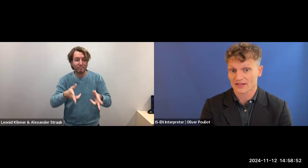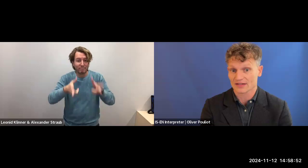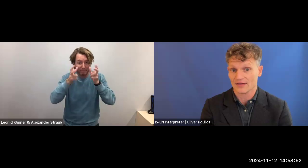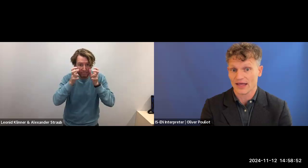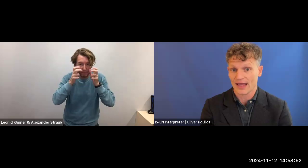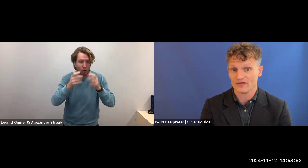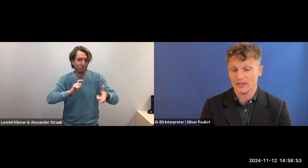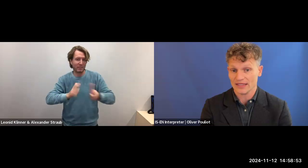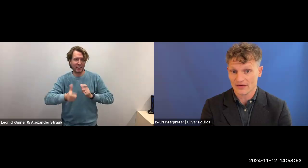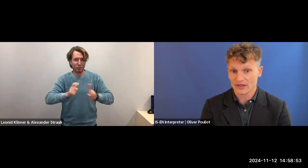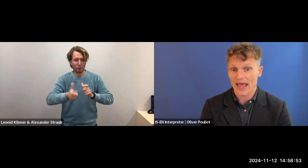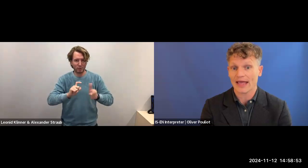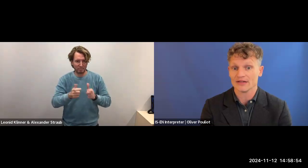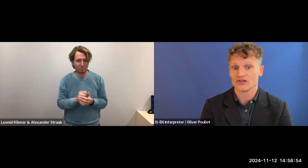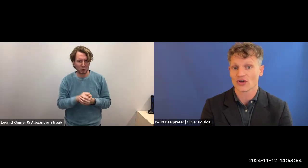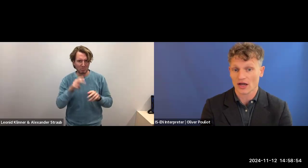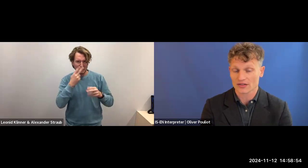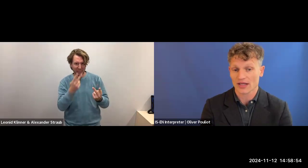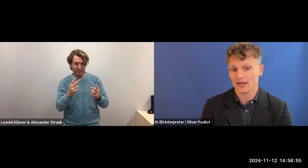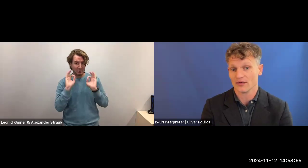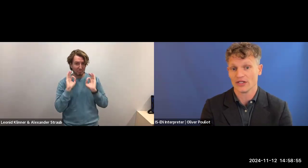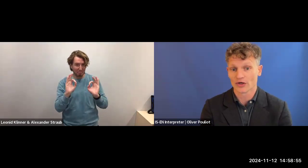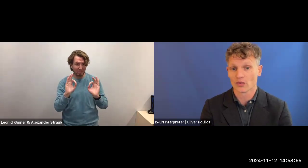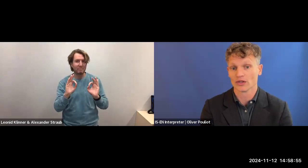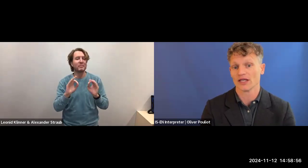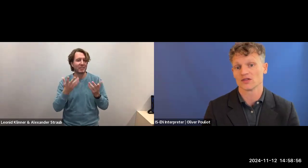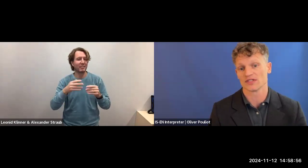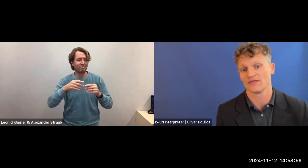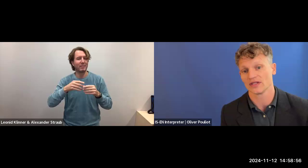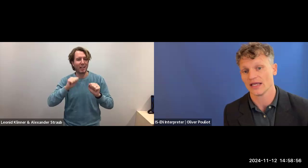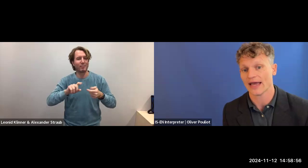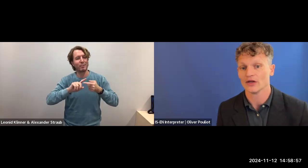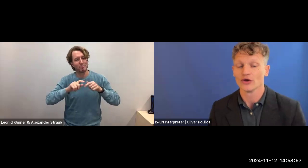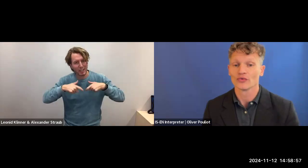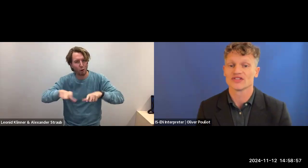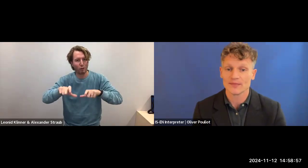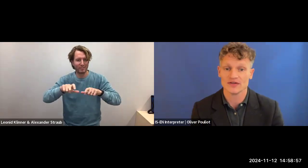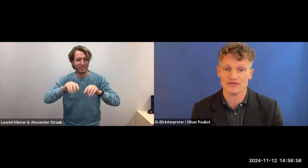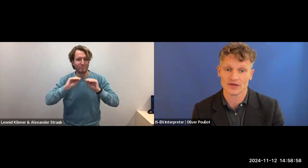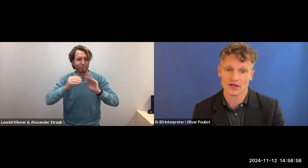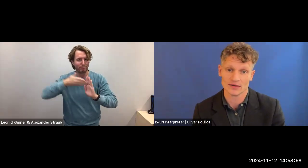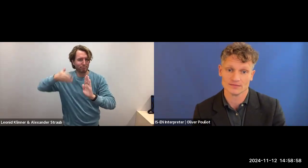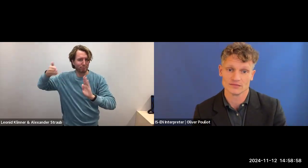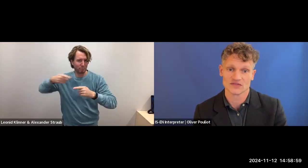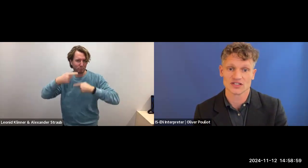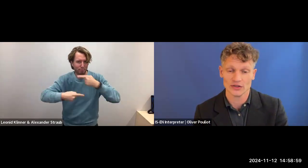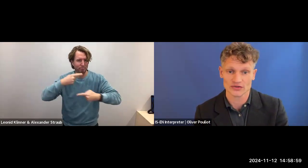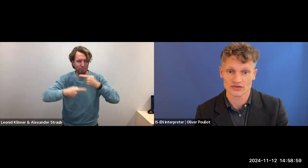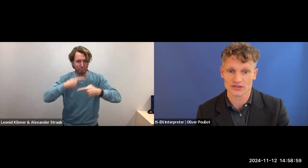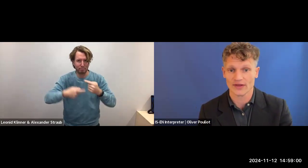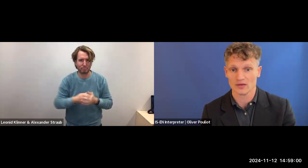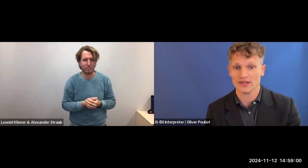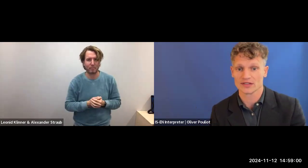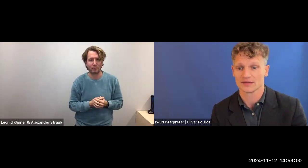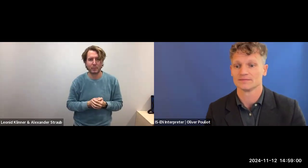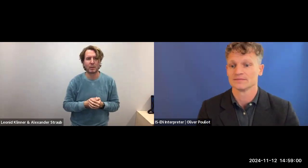the tasks that have been given and taught. And here we're looking specifically at receptive